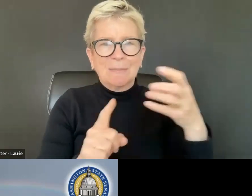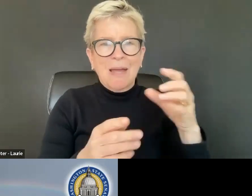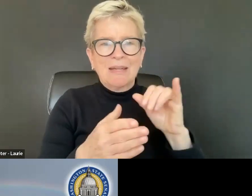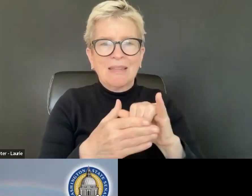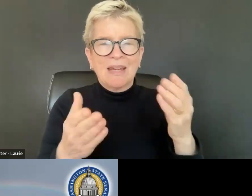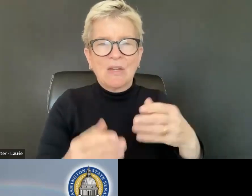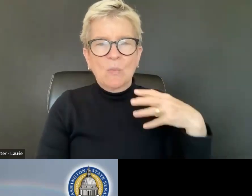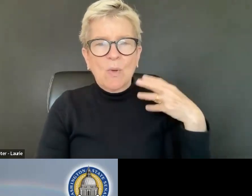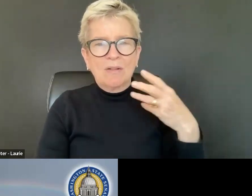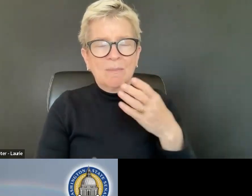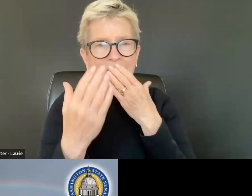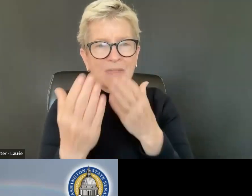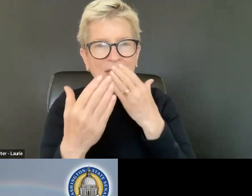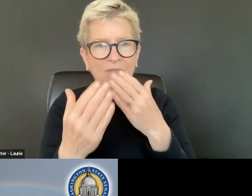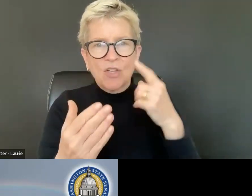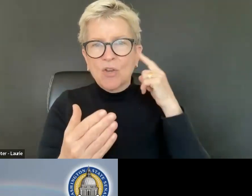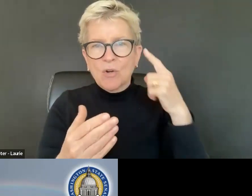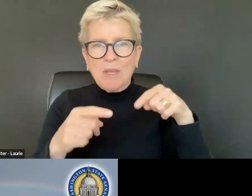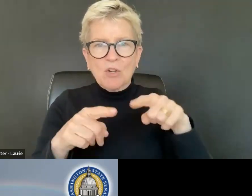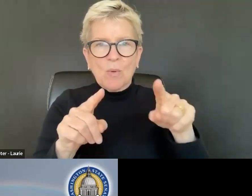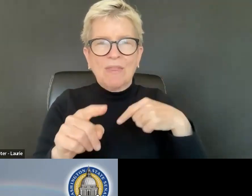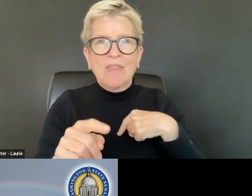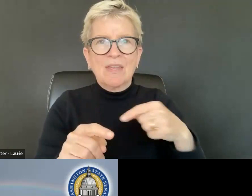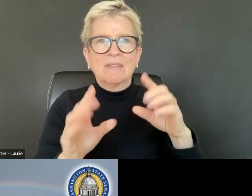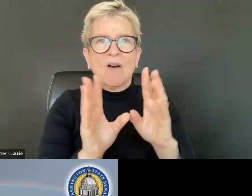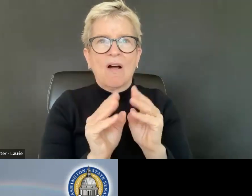that. You've heard me during this call talk about the